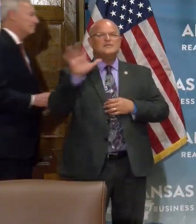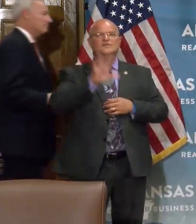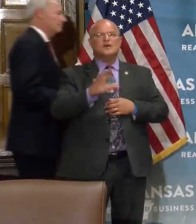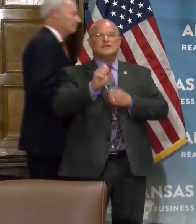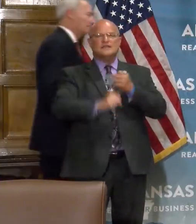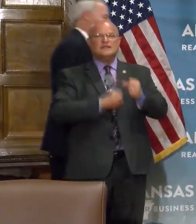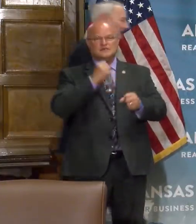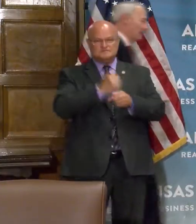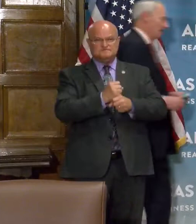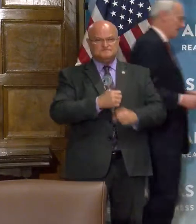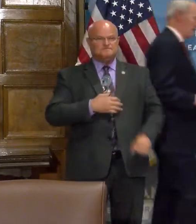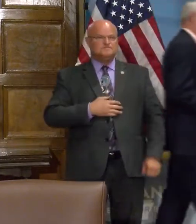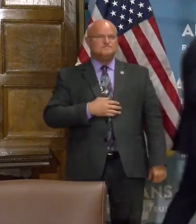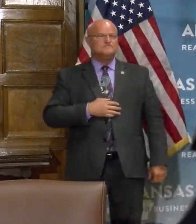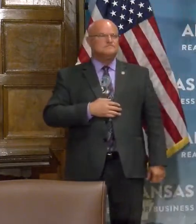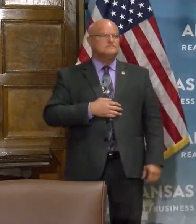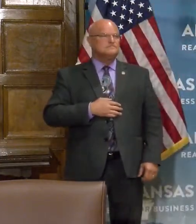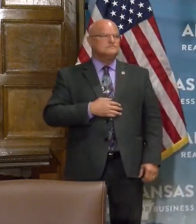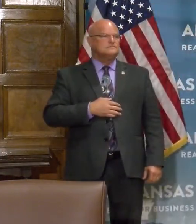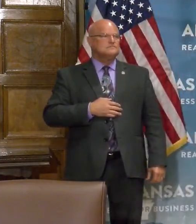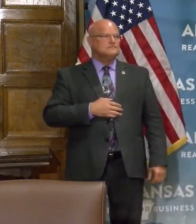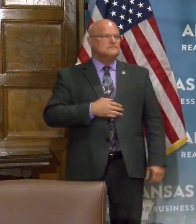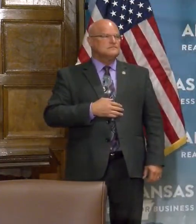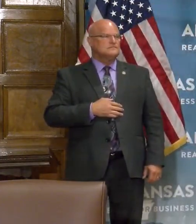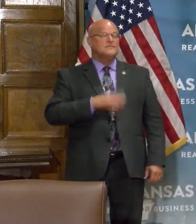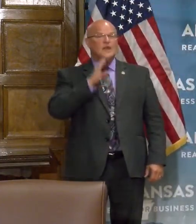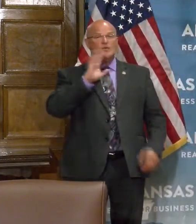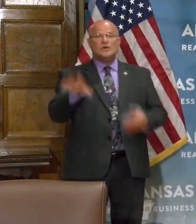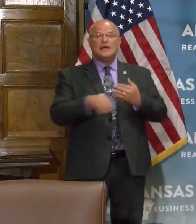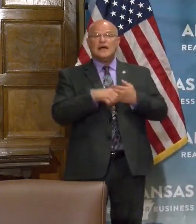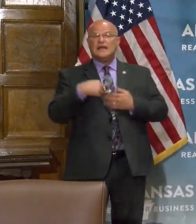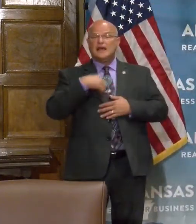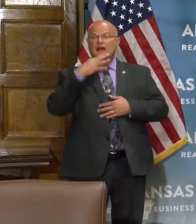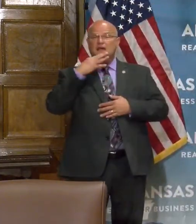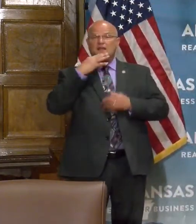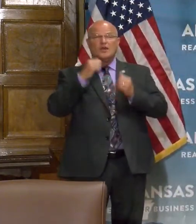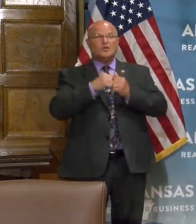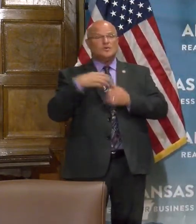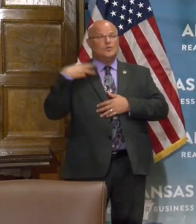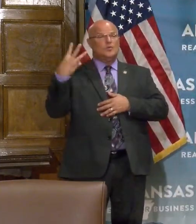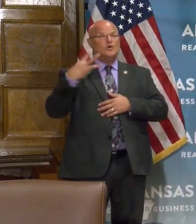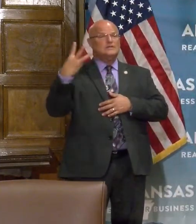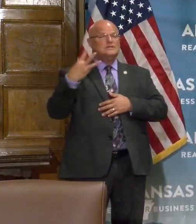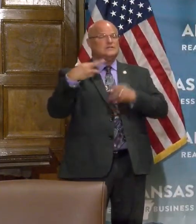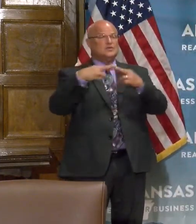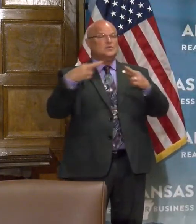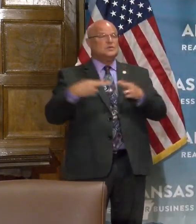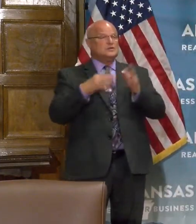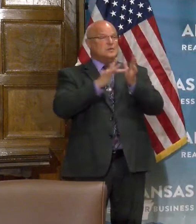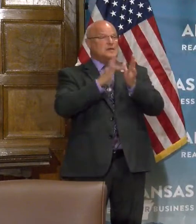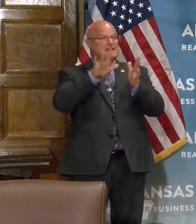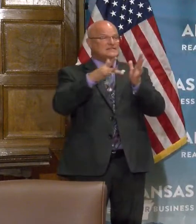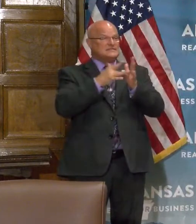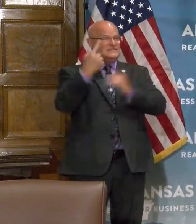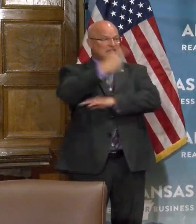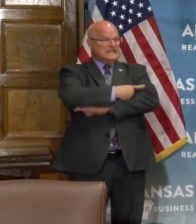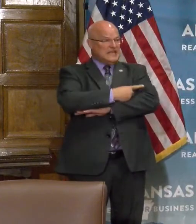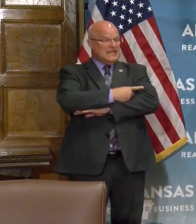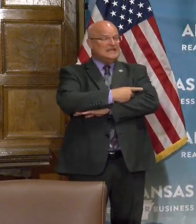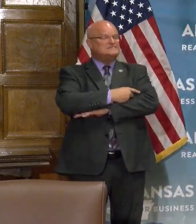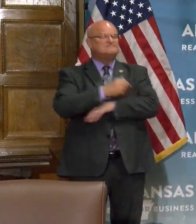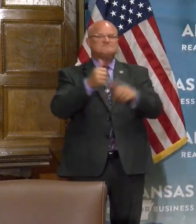year. Thank you. And I will add that I spoke to Washington Regional Medical Center today. They're in good shape